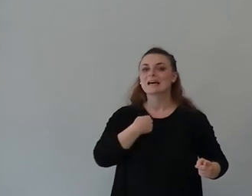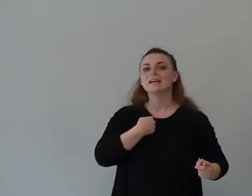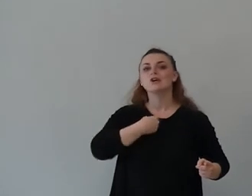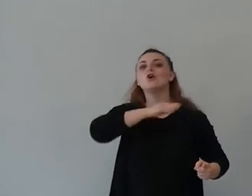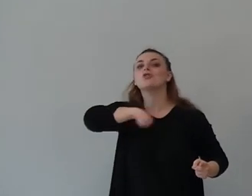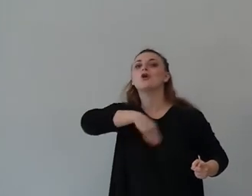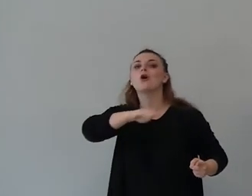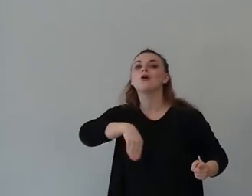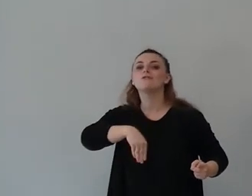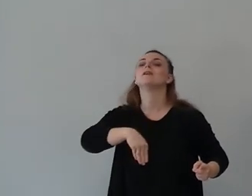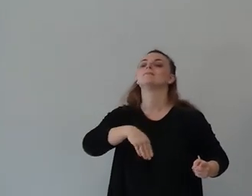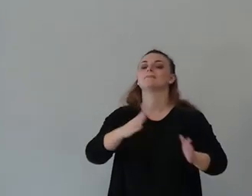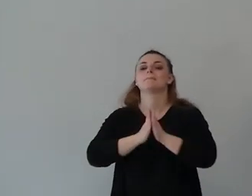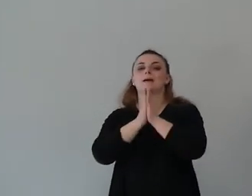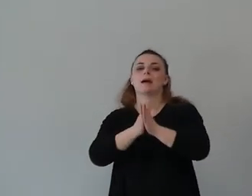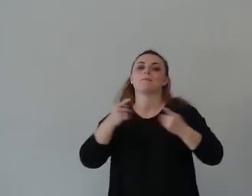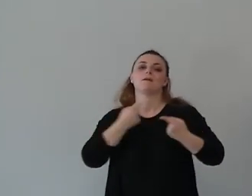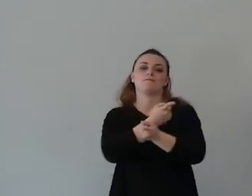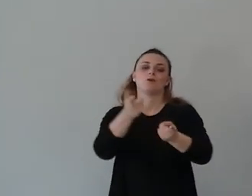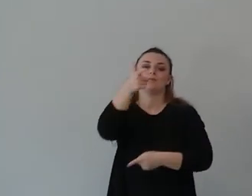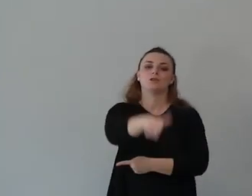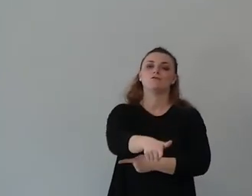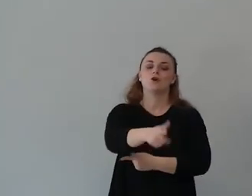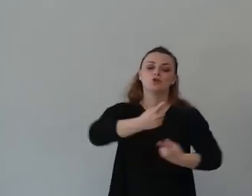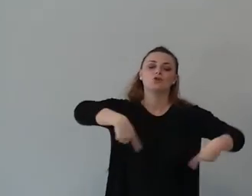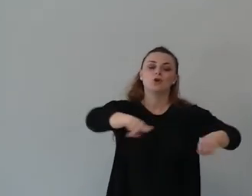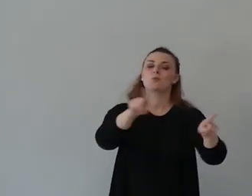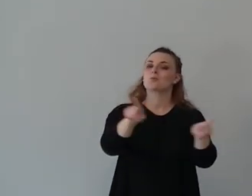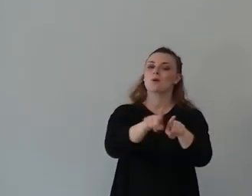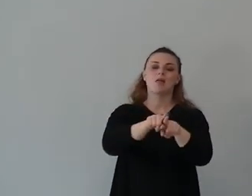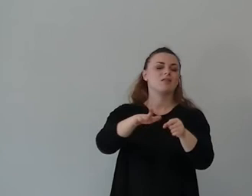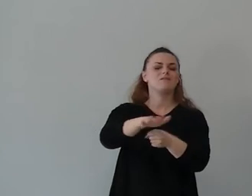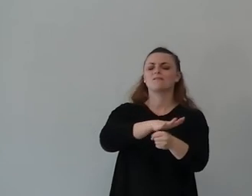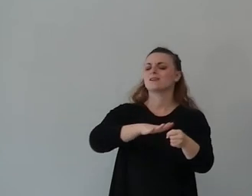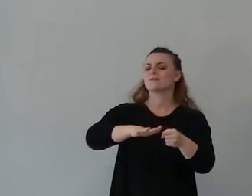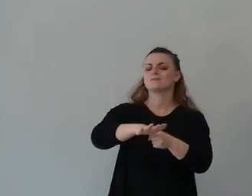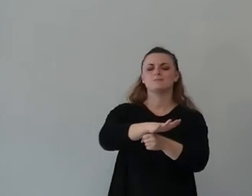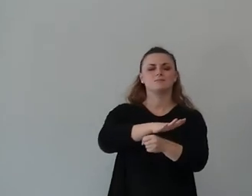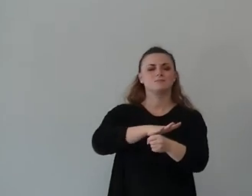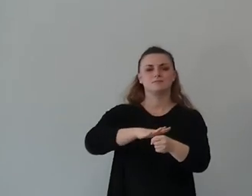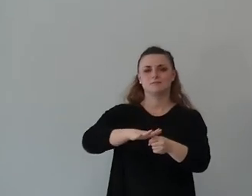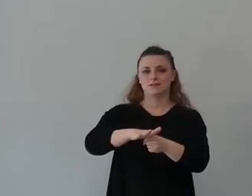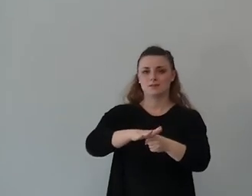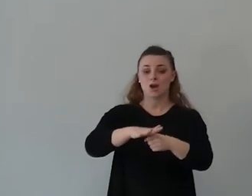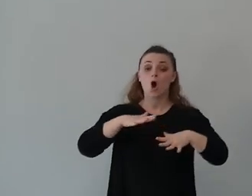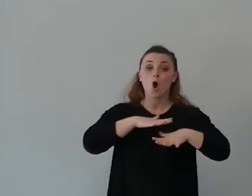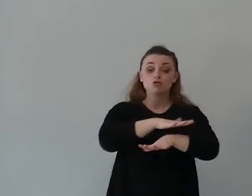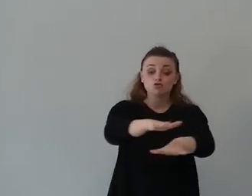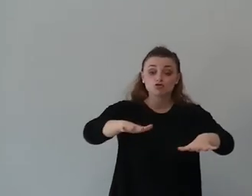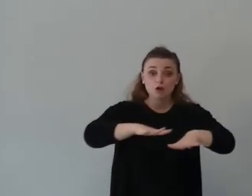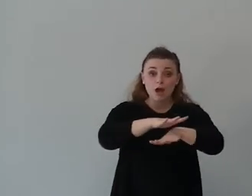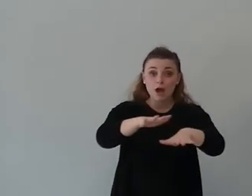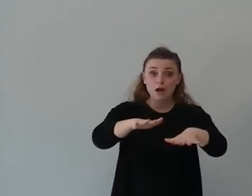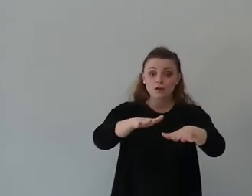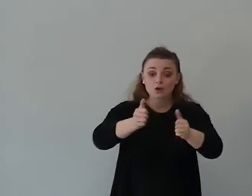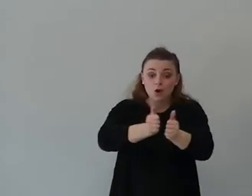la famiglia di Dio. And the oceans can't separate prayers. E gli oceani non possono separare le preghiere. It's